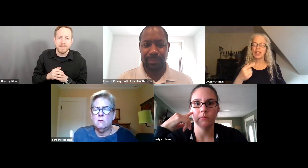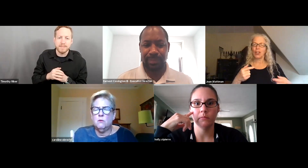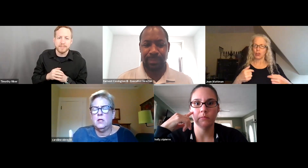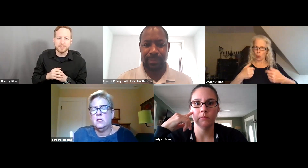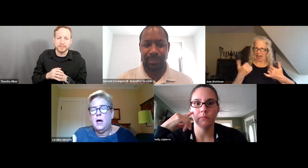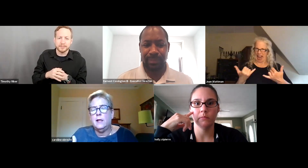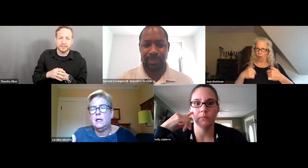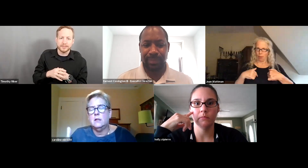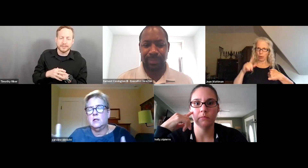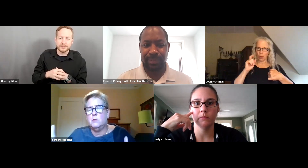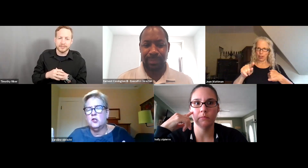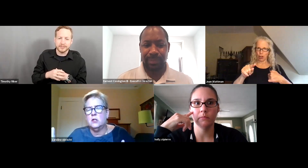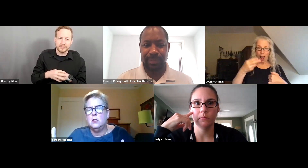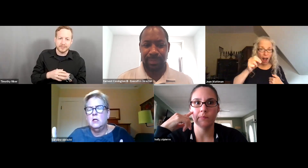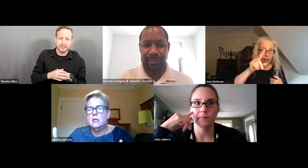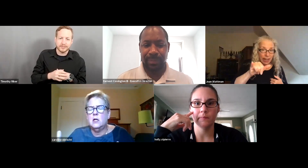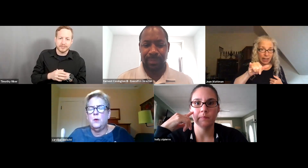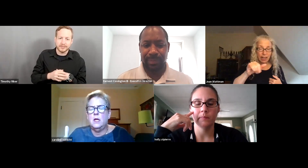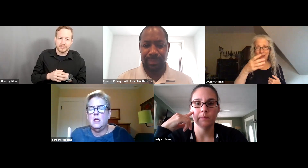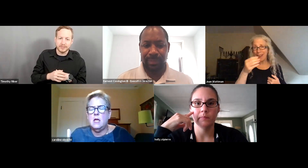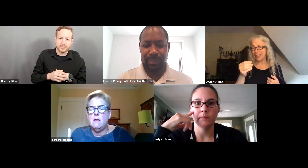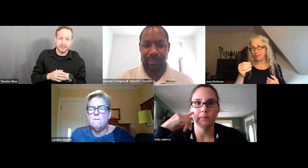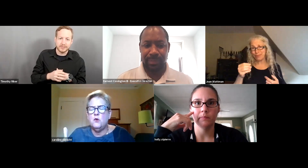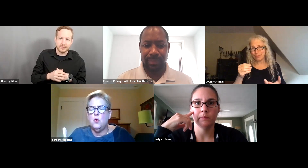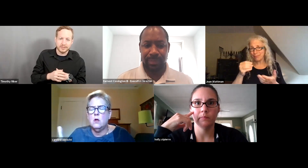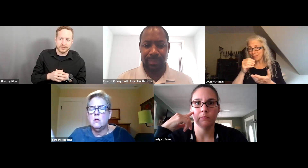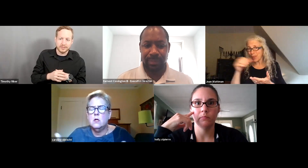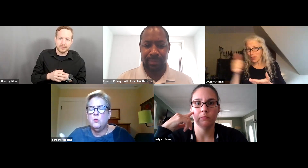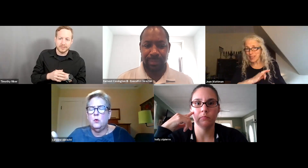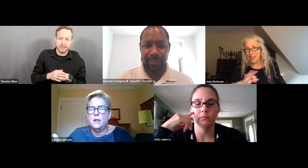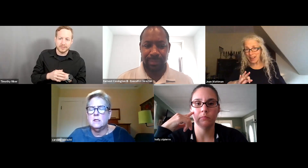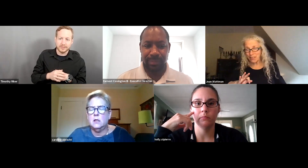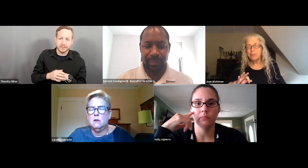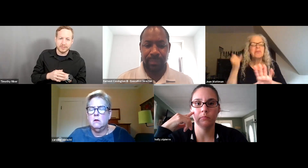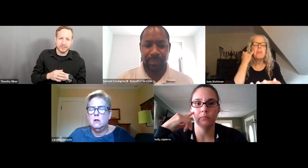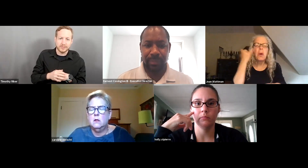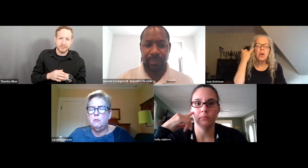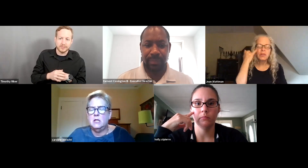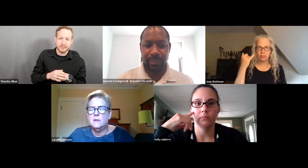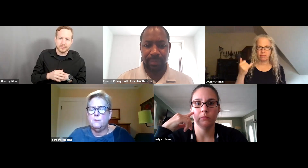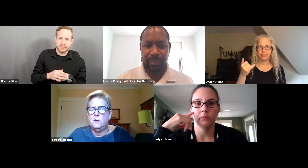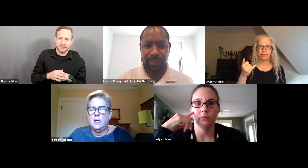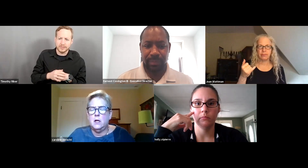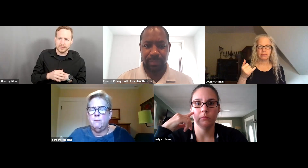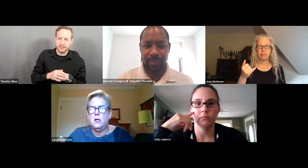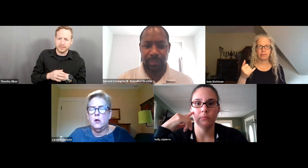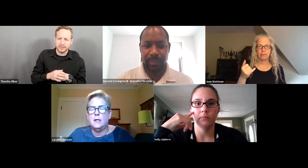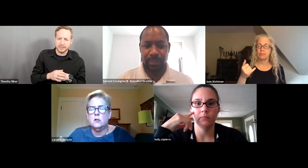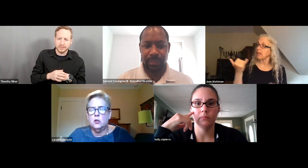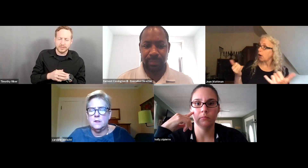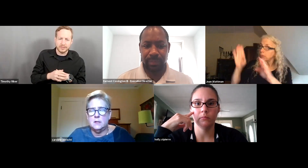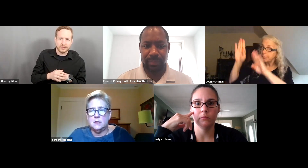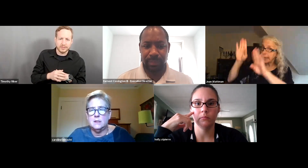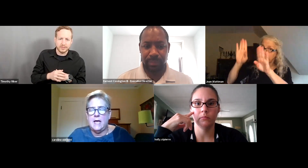is really to Holly and to the commission. So if you're requesting bids for